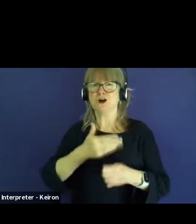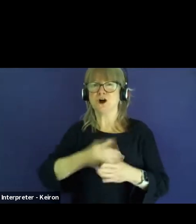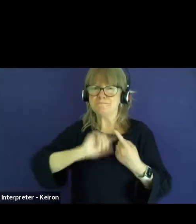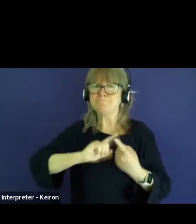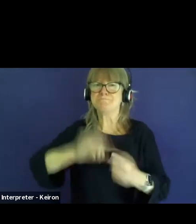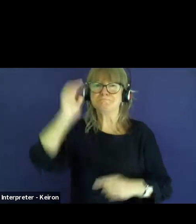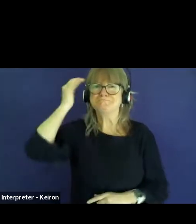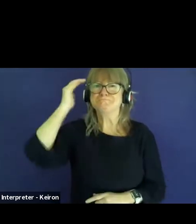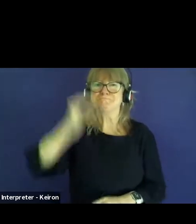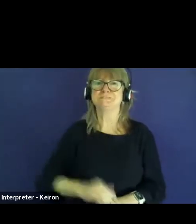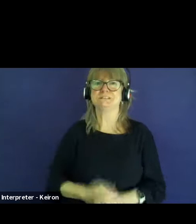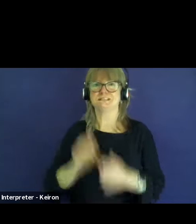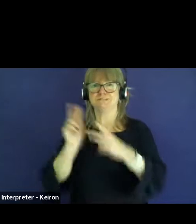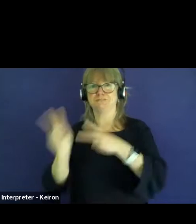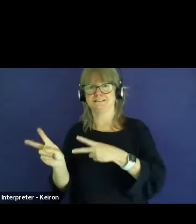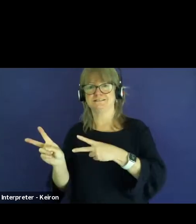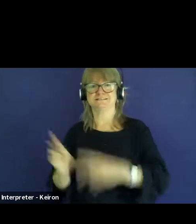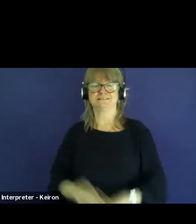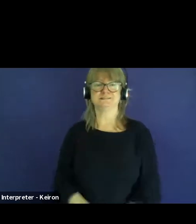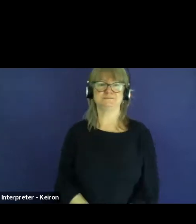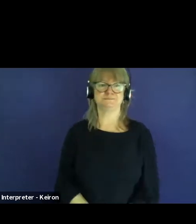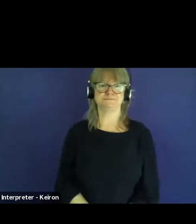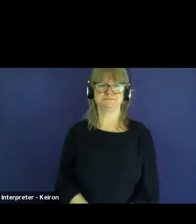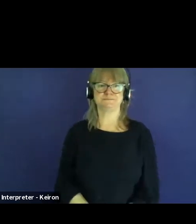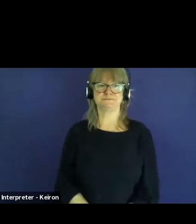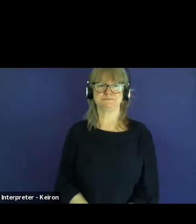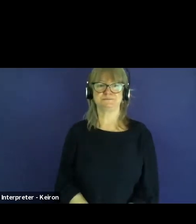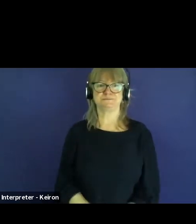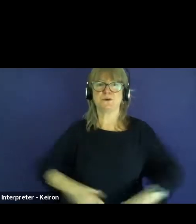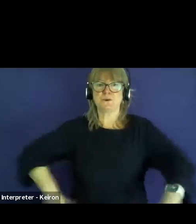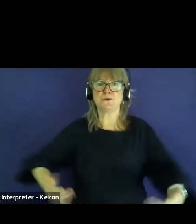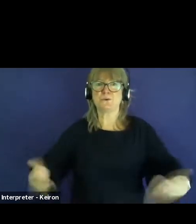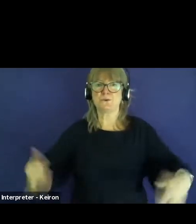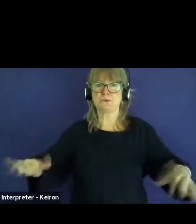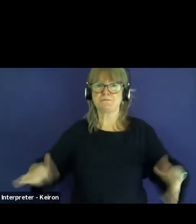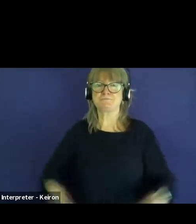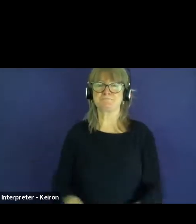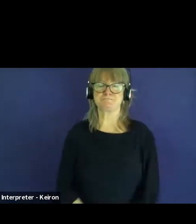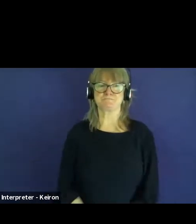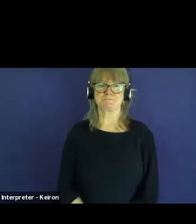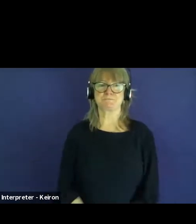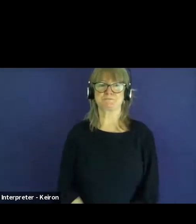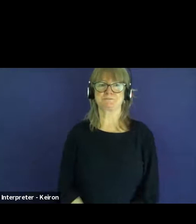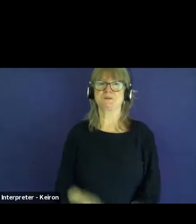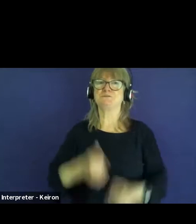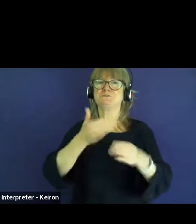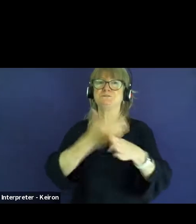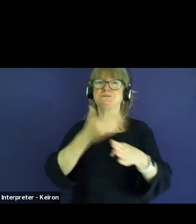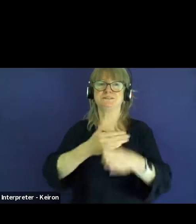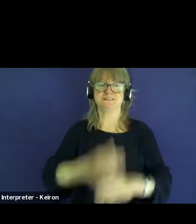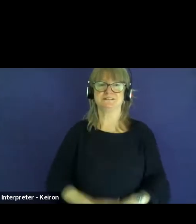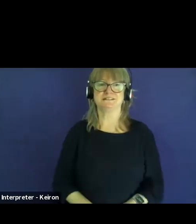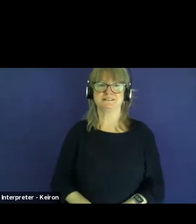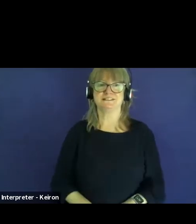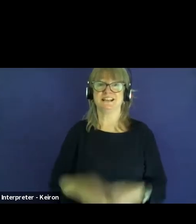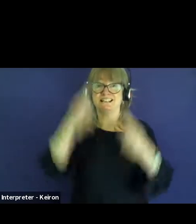work. And relax. Whew. Shake those arms out. Nice work. Dead